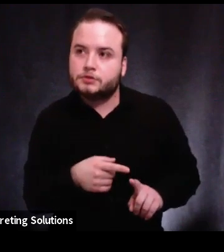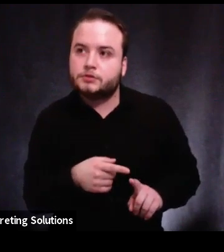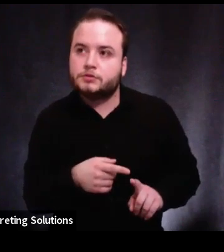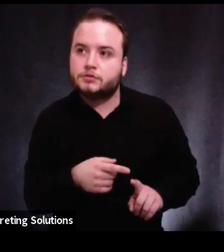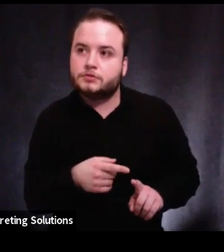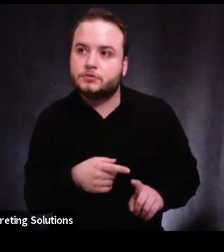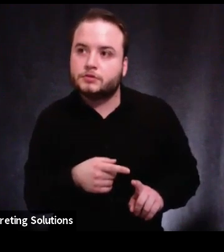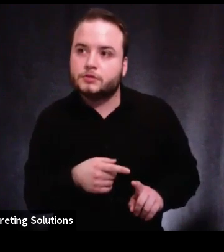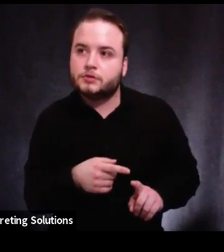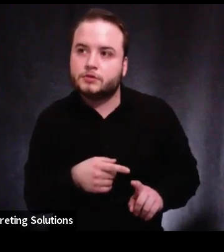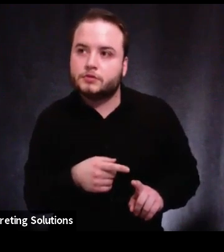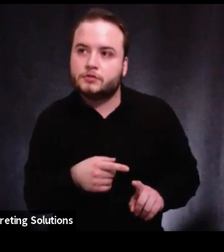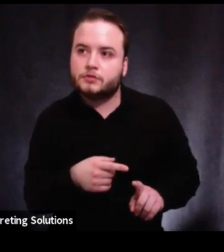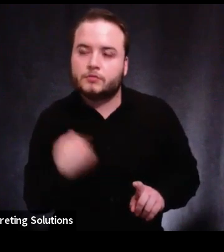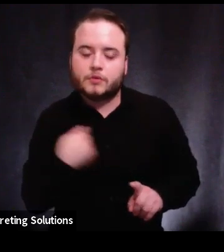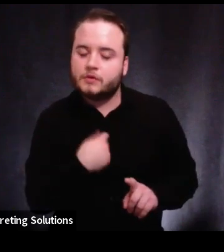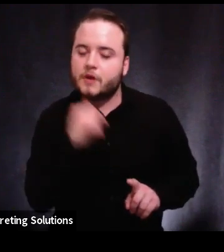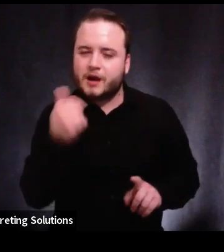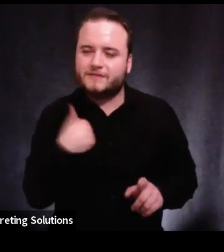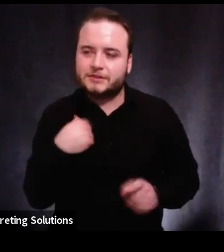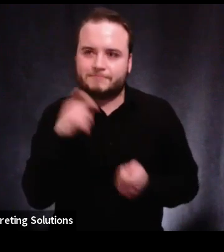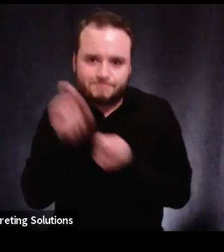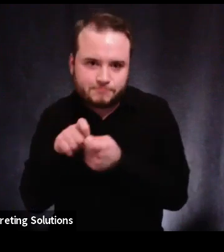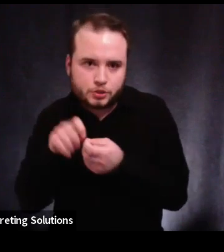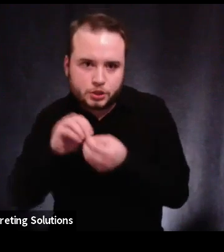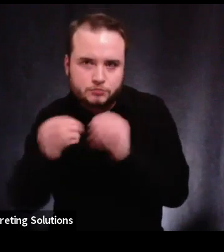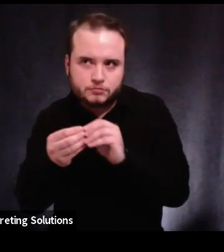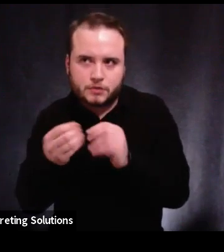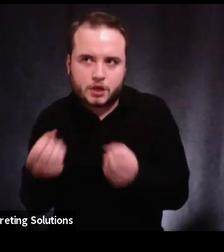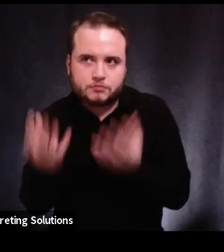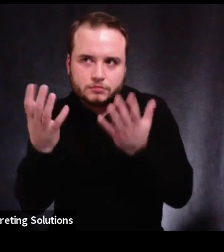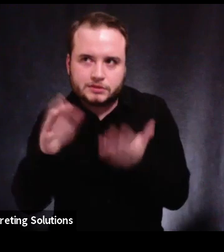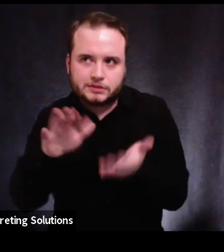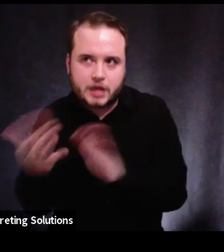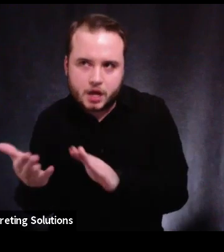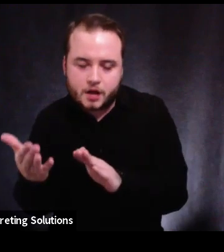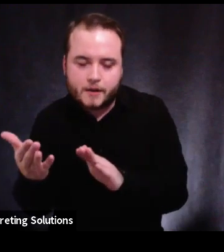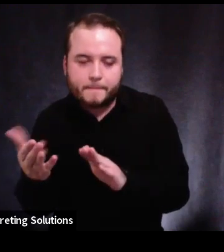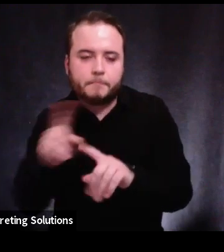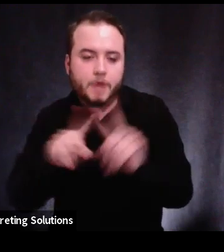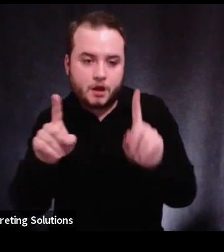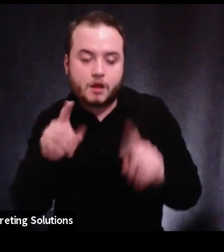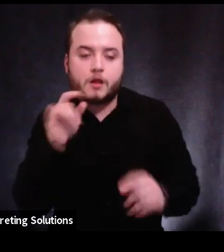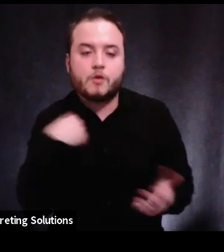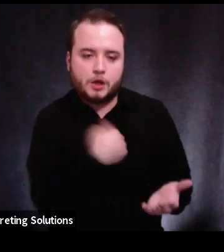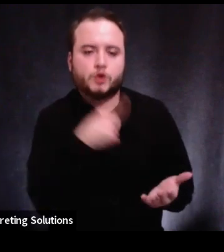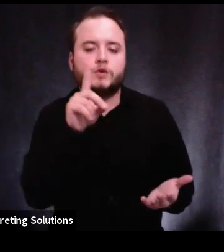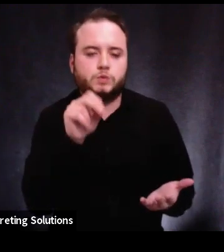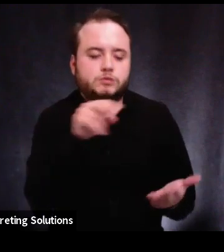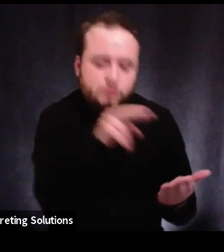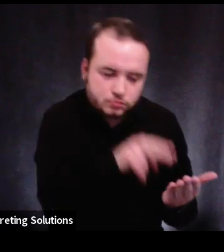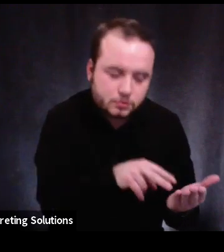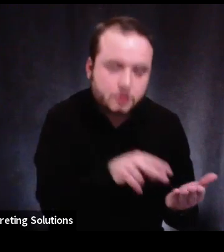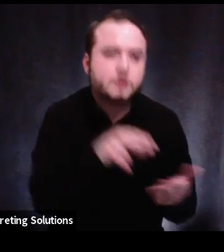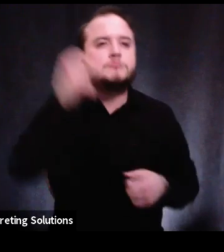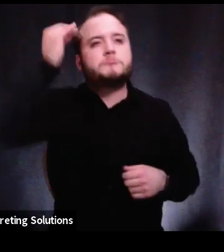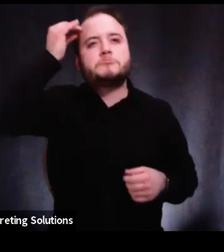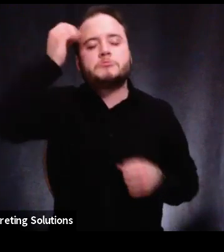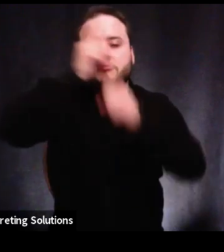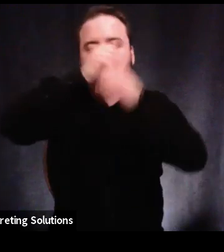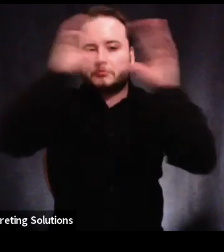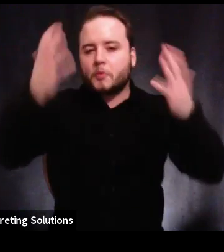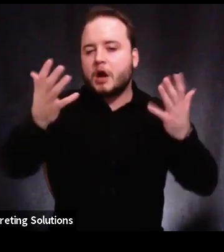deaths, but we will have a picture of what's going on in the state based on the case data that we have, the case